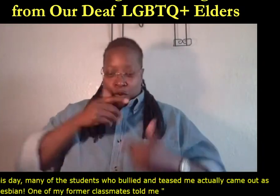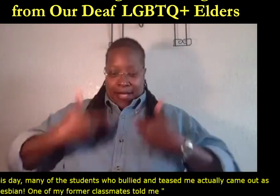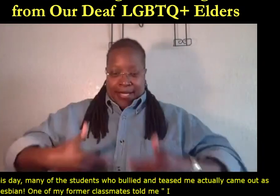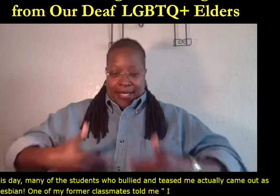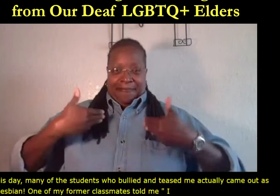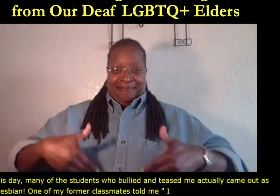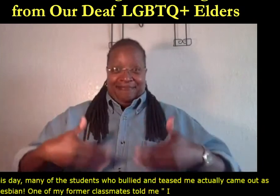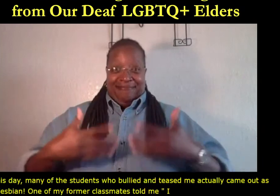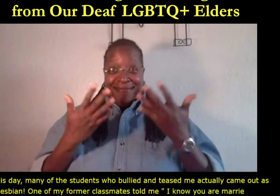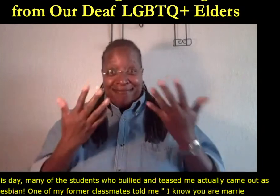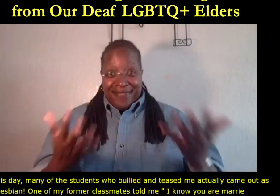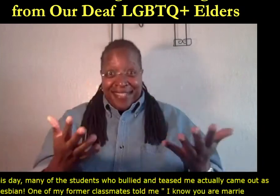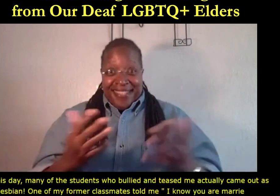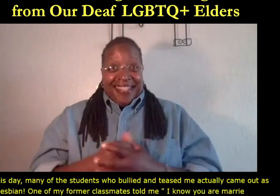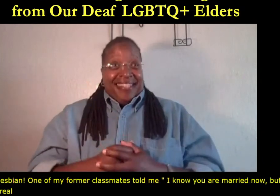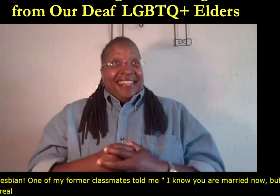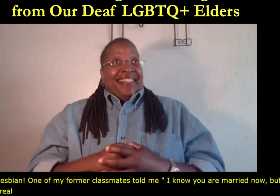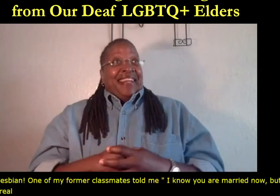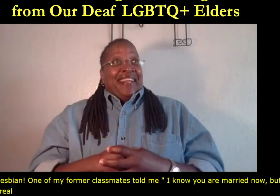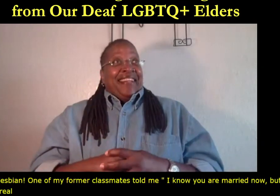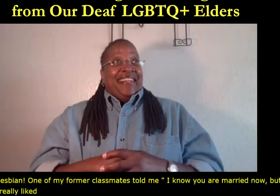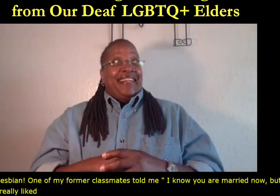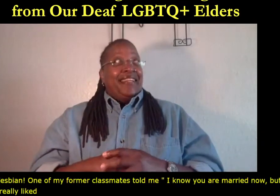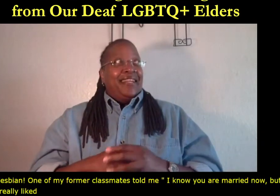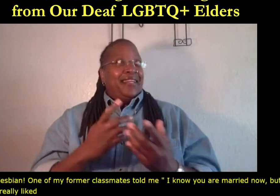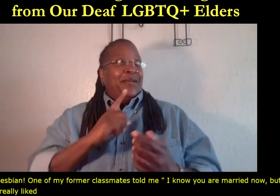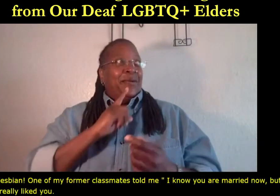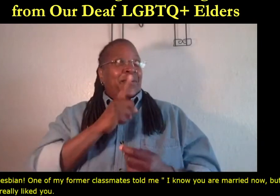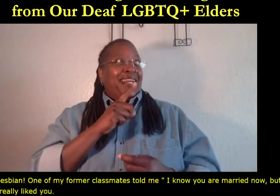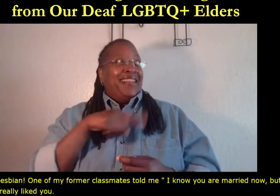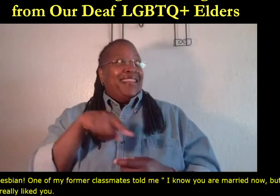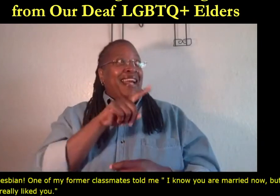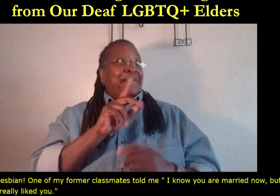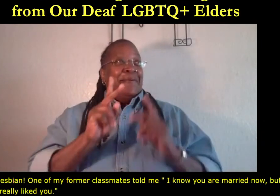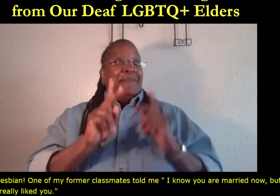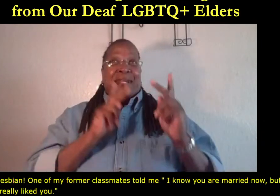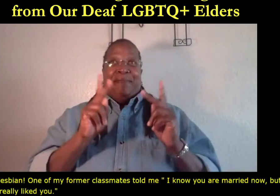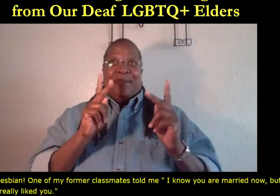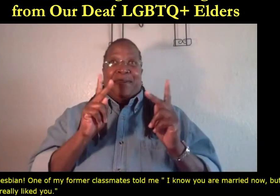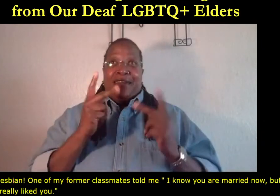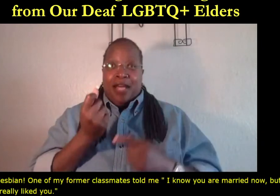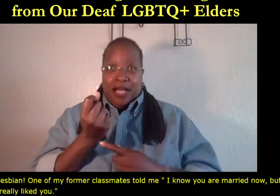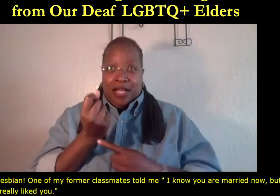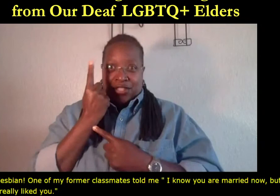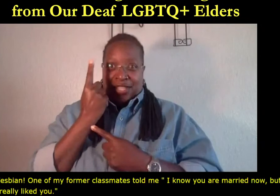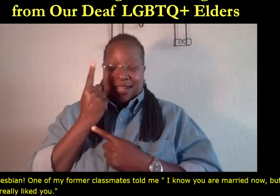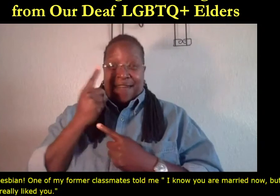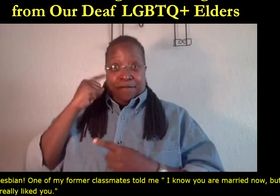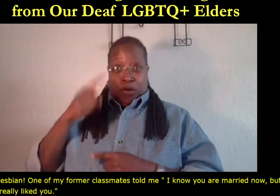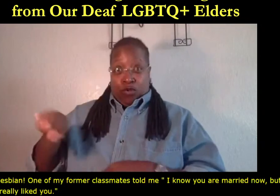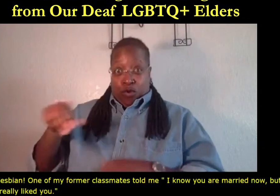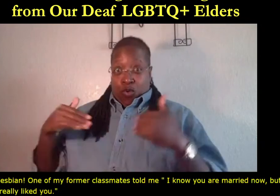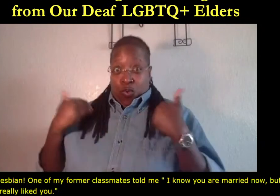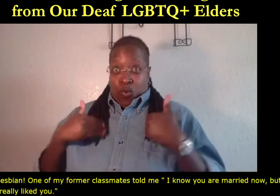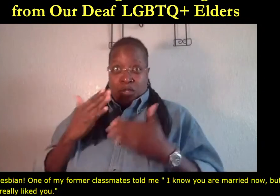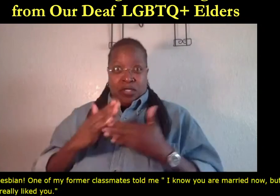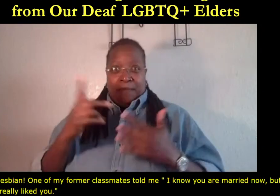who they are who i am who let me stay who i am and really those people understand